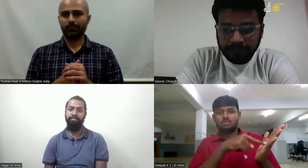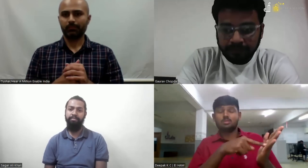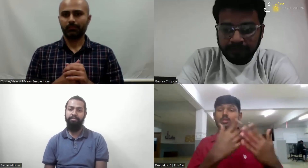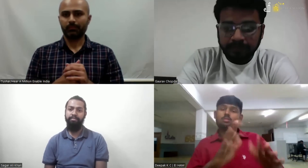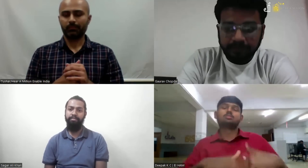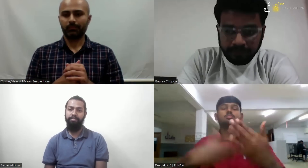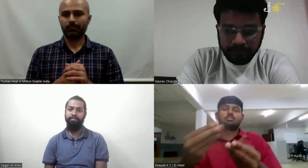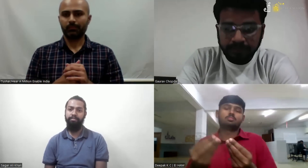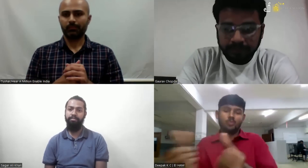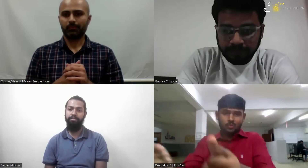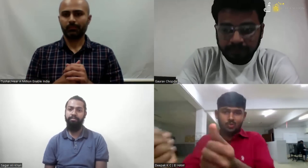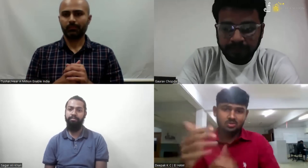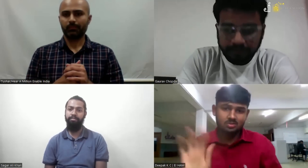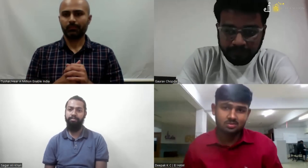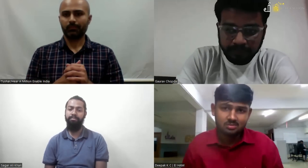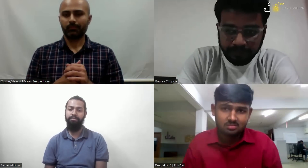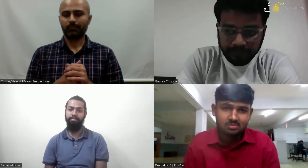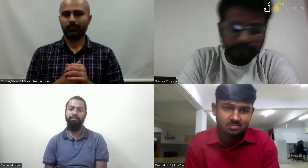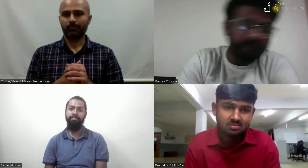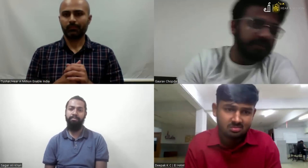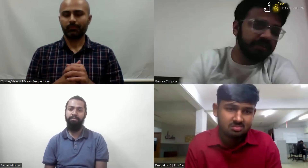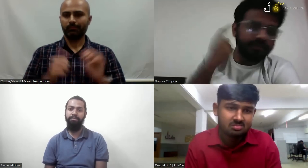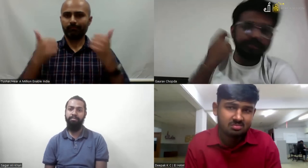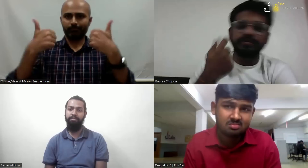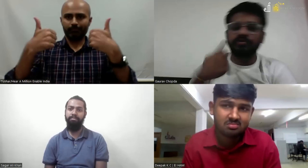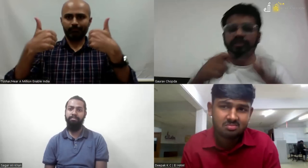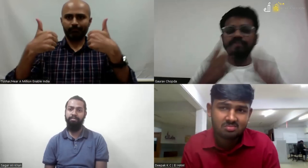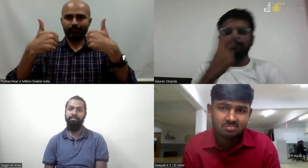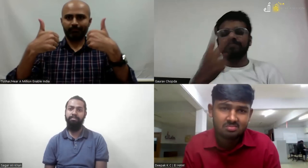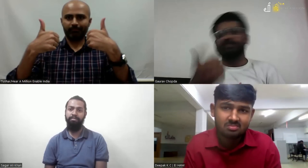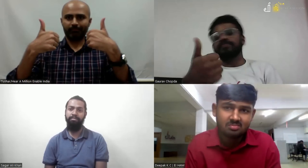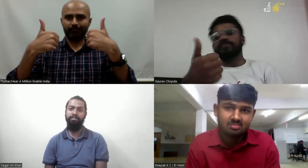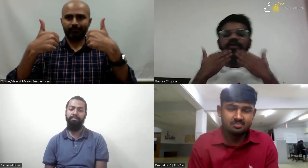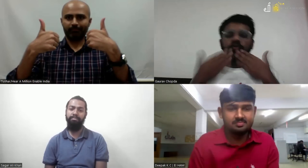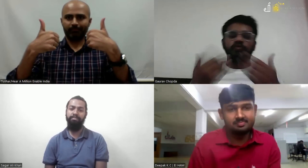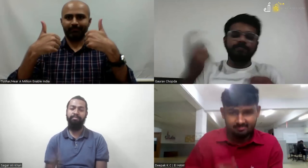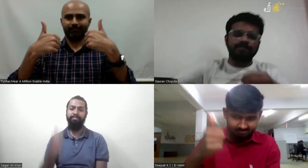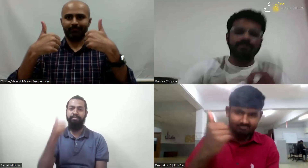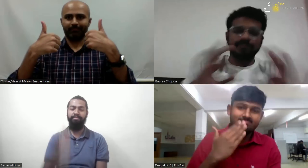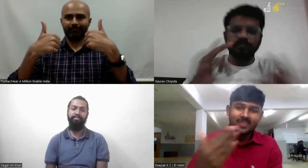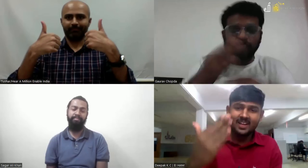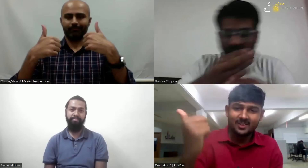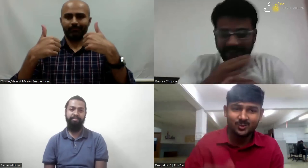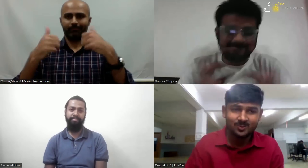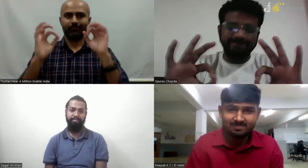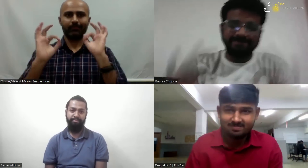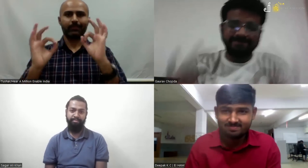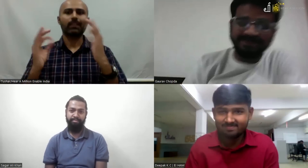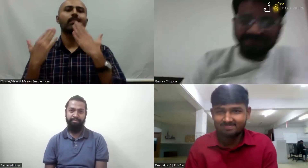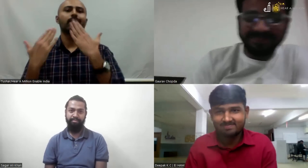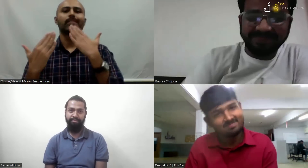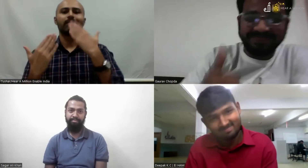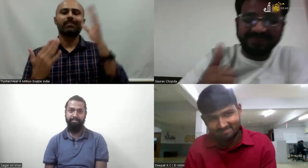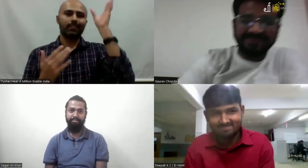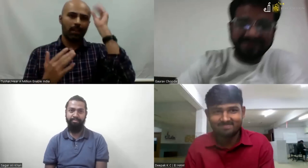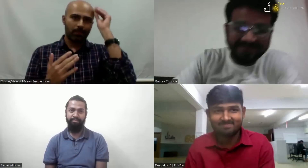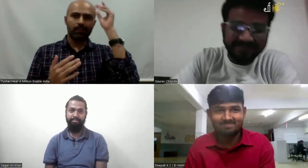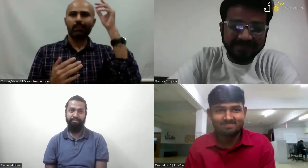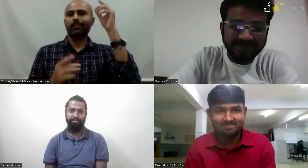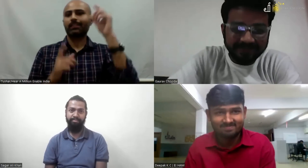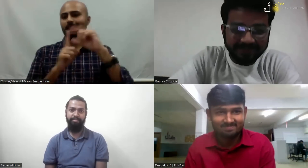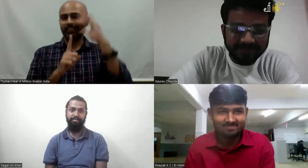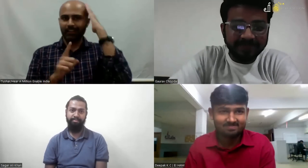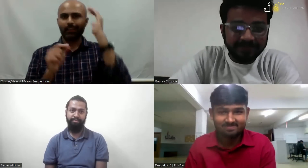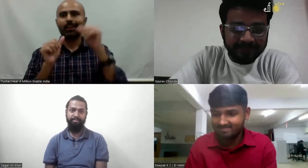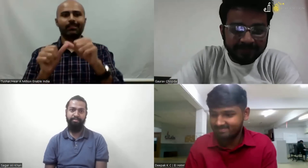that is more important. Eye vision. So maybe that's why they might not provide you the medical